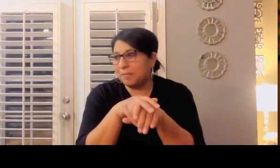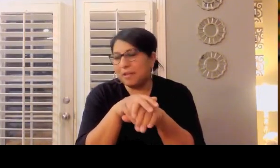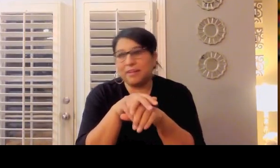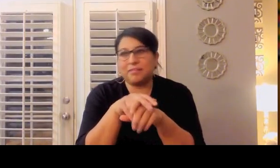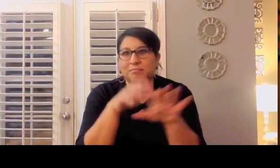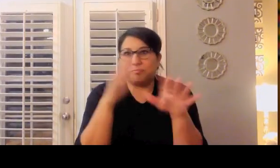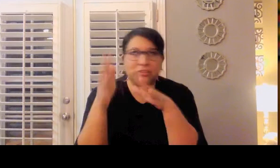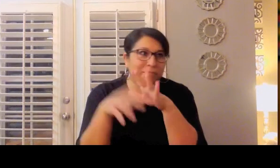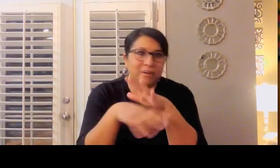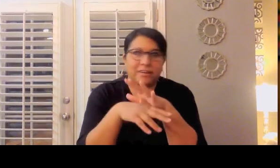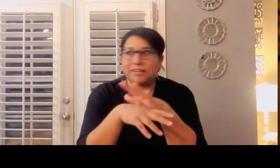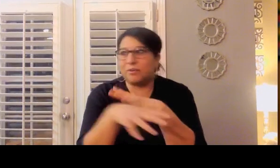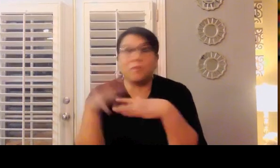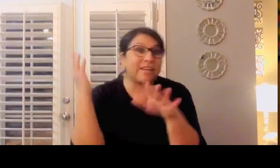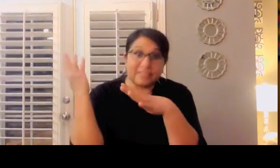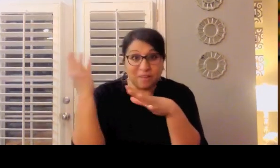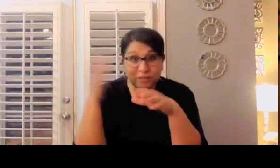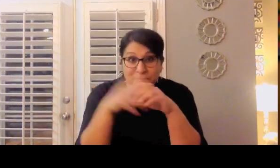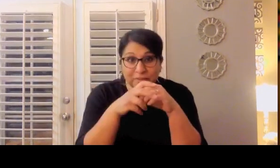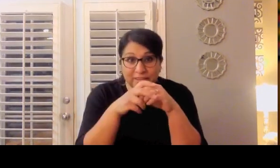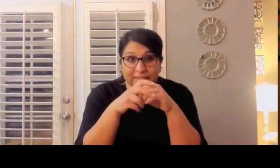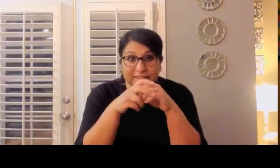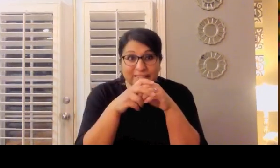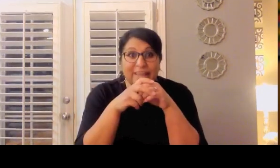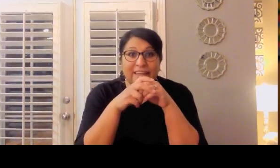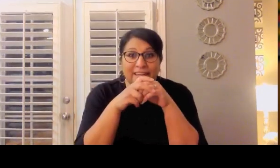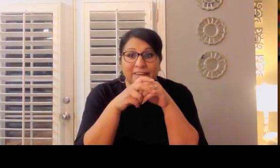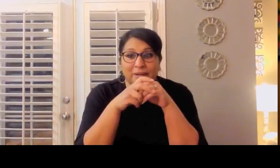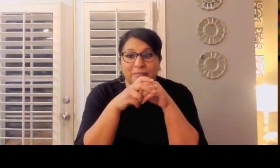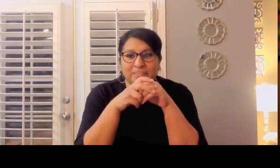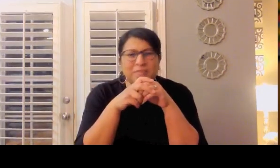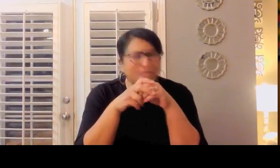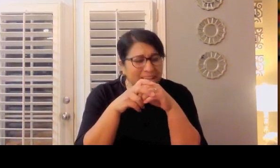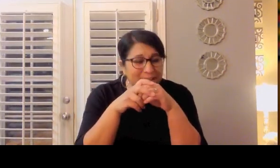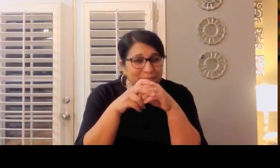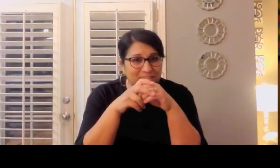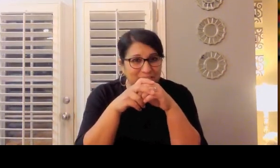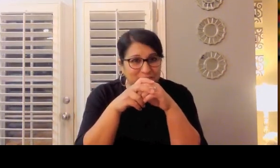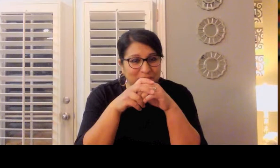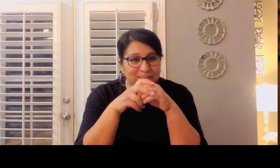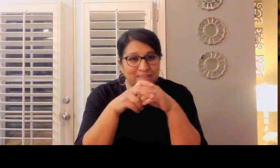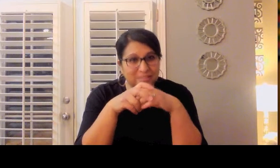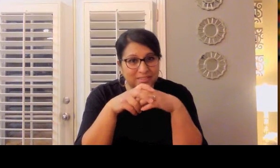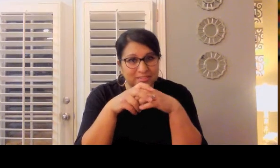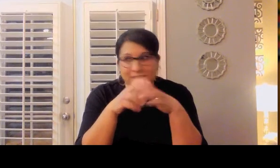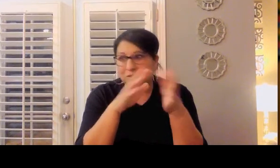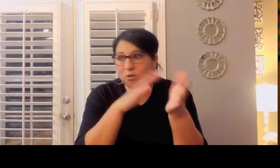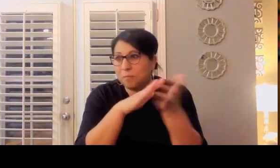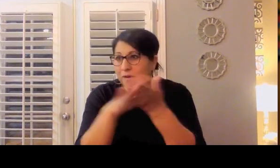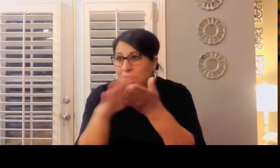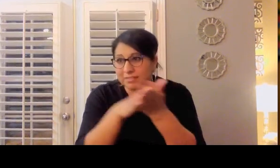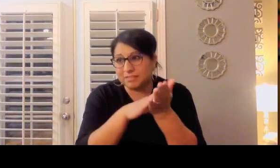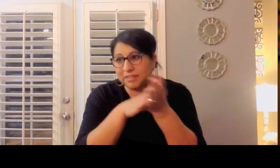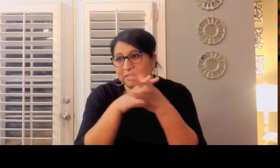usually planning birthday party or going out of town for his birthday. And it's very time consuming making cookies. Like the